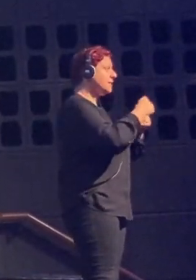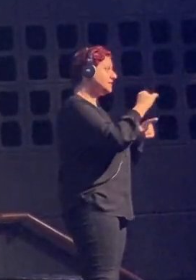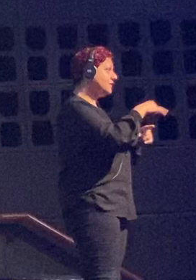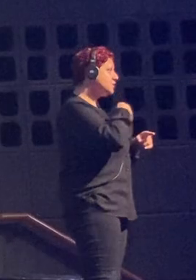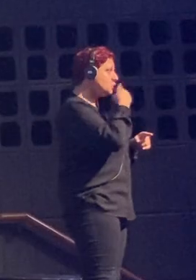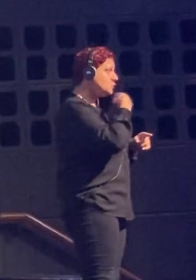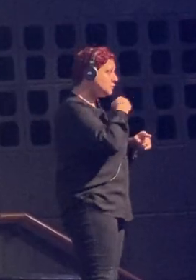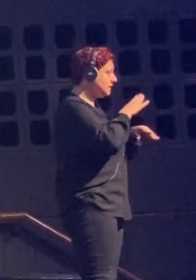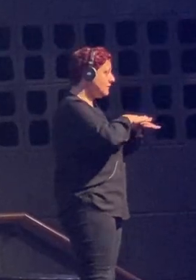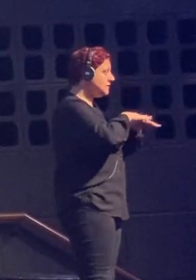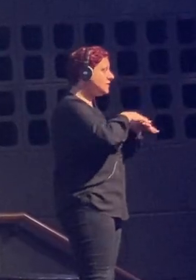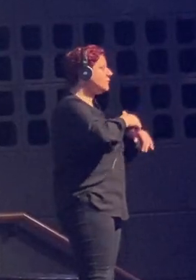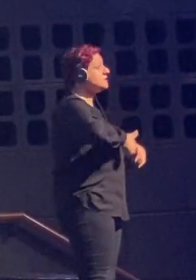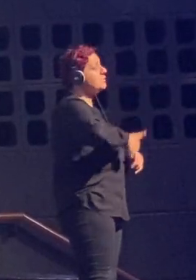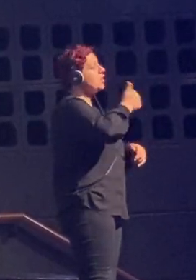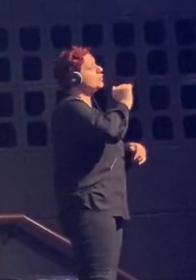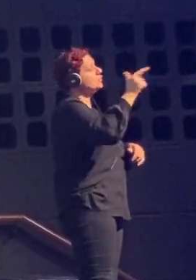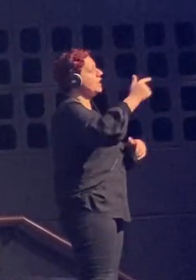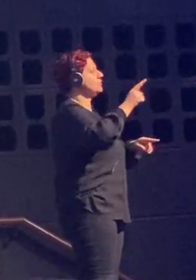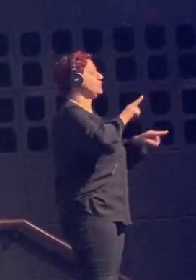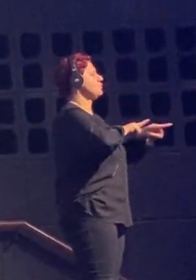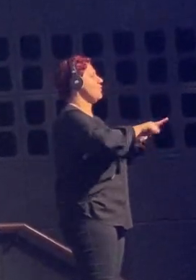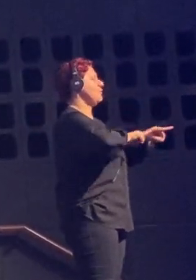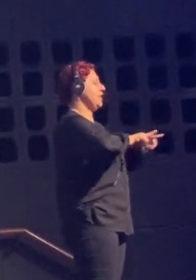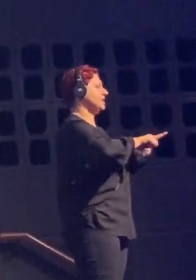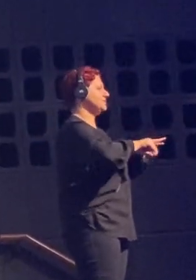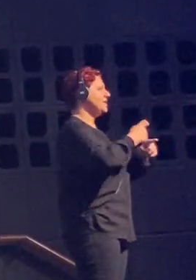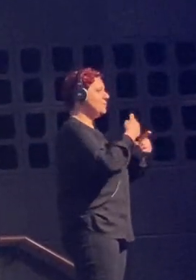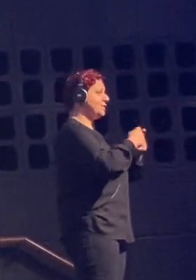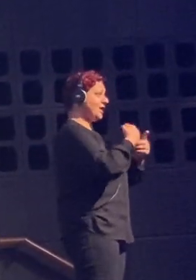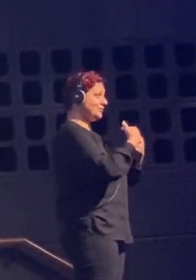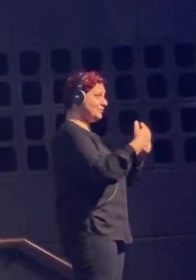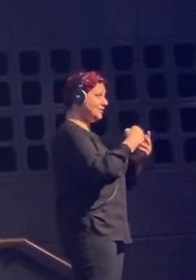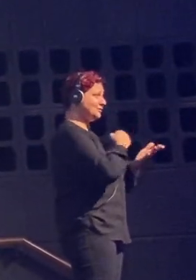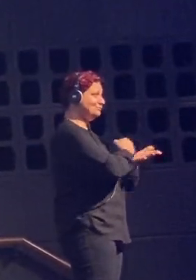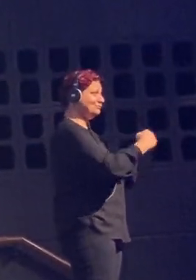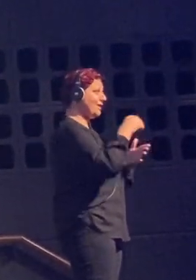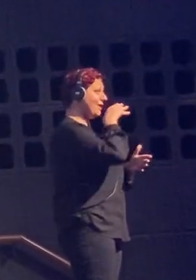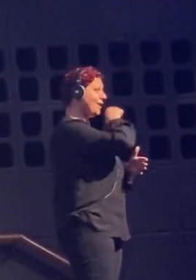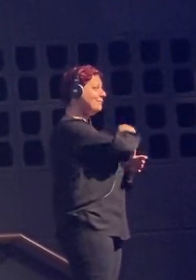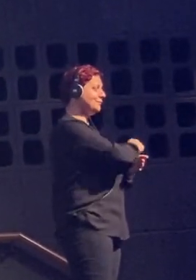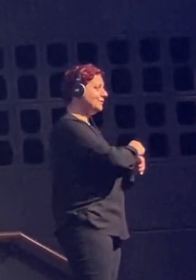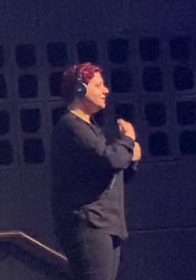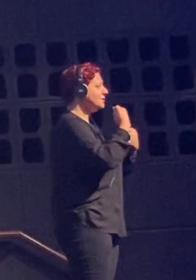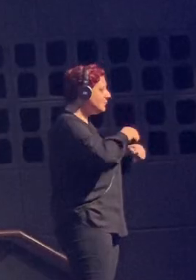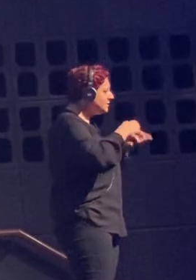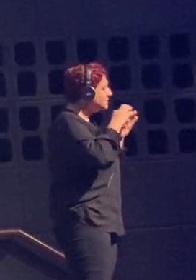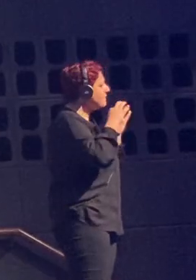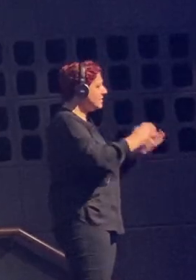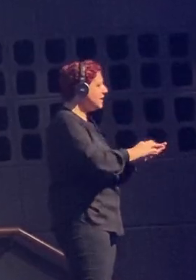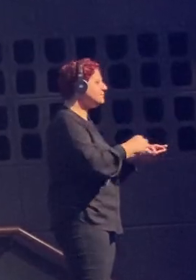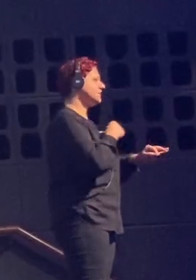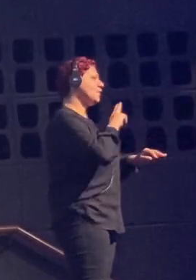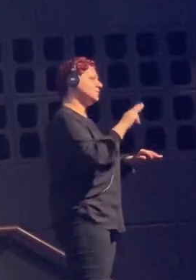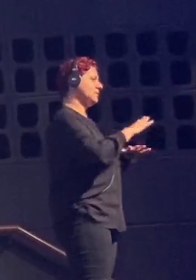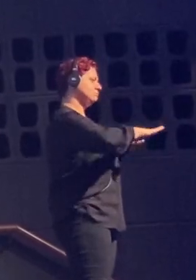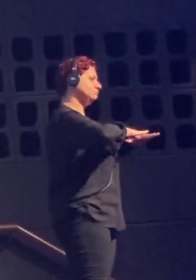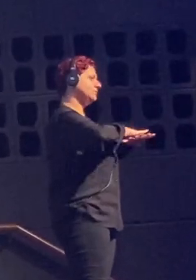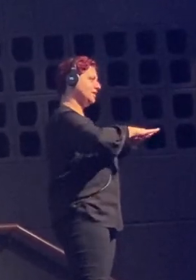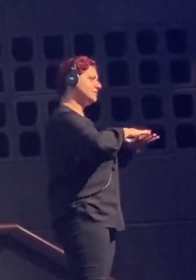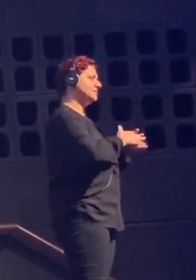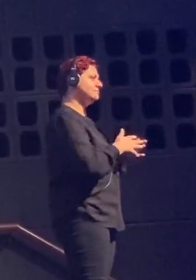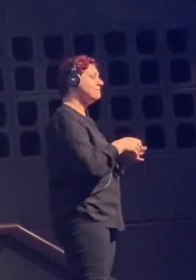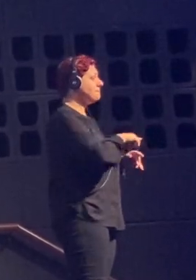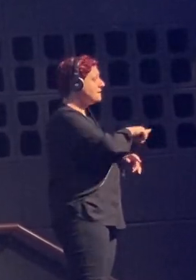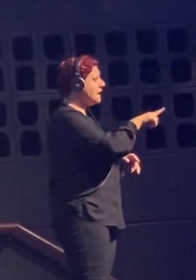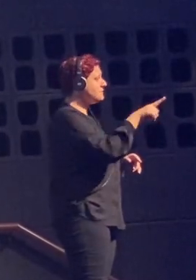goes. But you can try the tools from Agile, and you will increase the